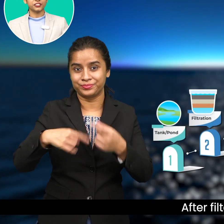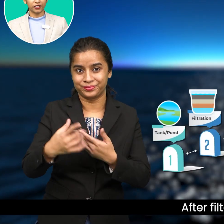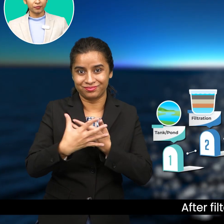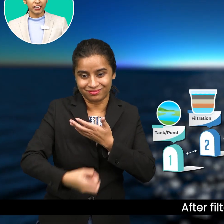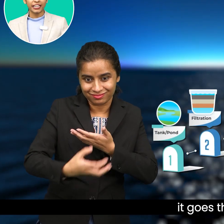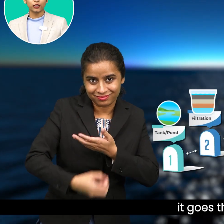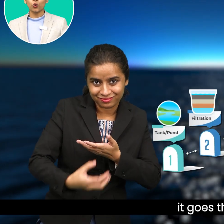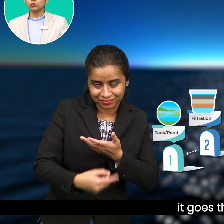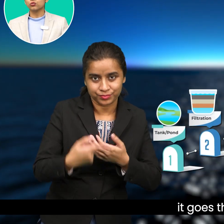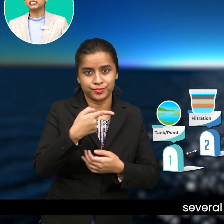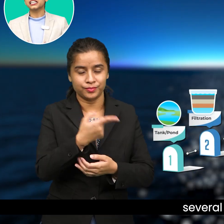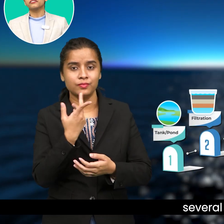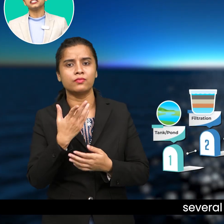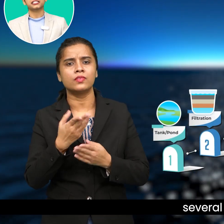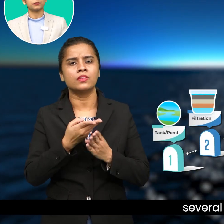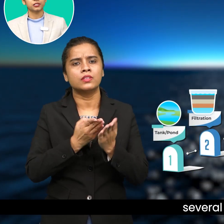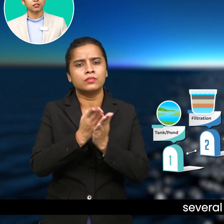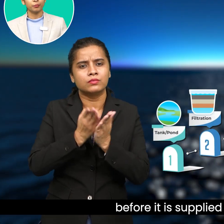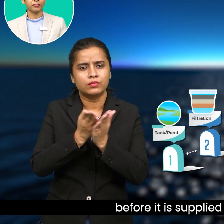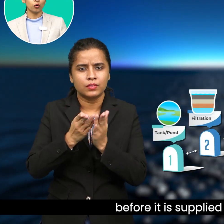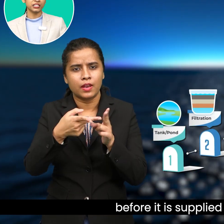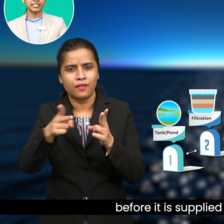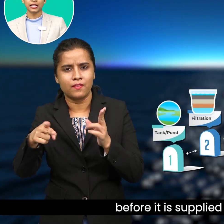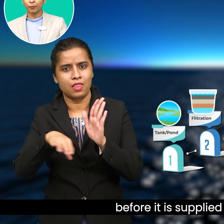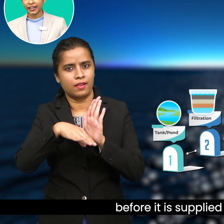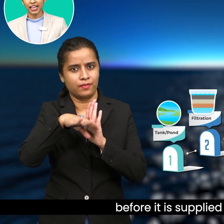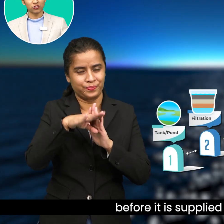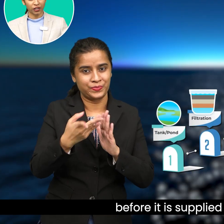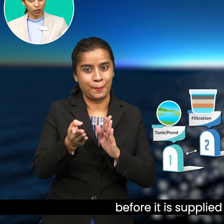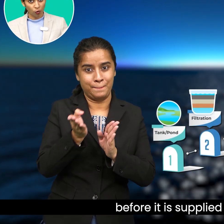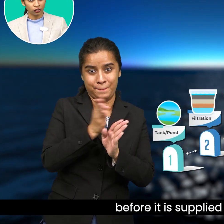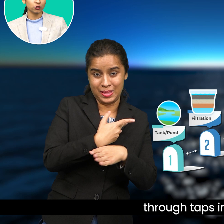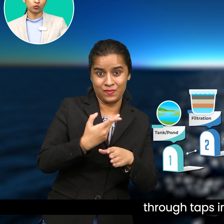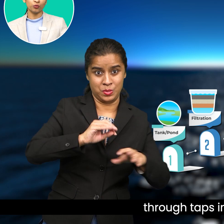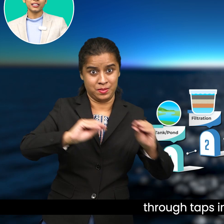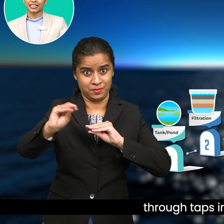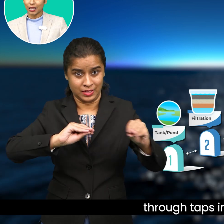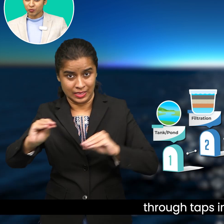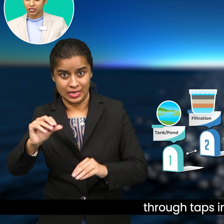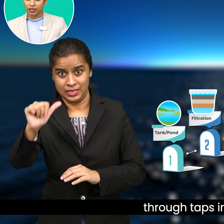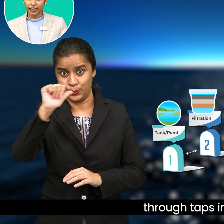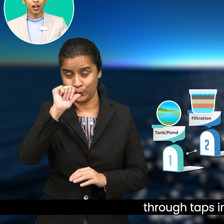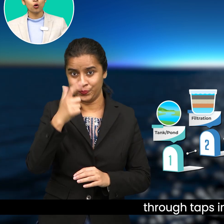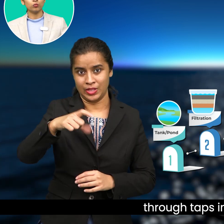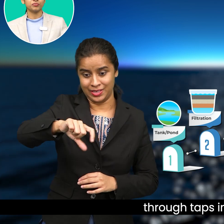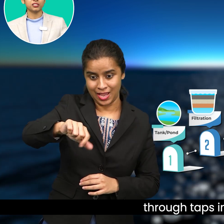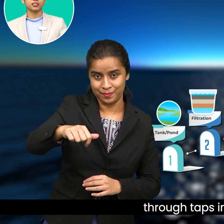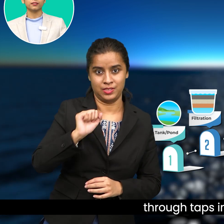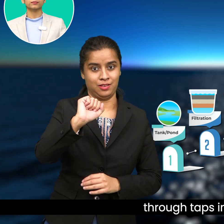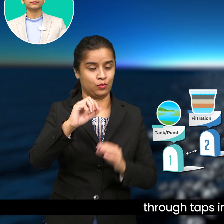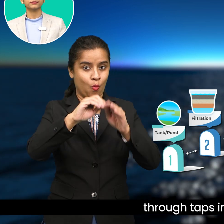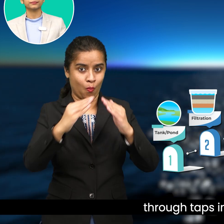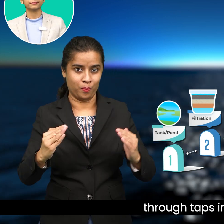After filtering, it goes through several steps before it is supplied as drinking water through taps in our homes.